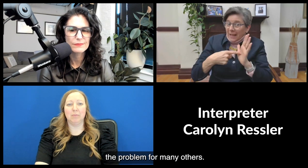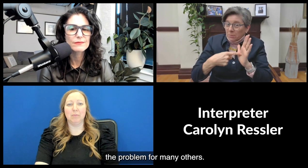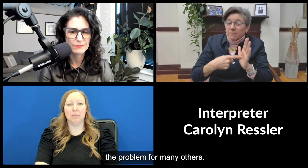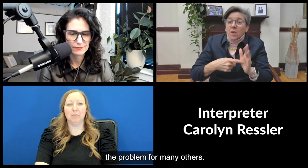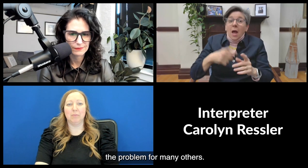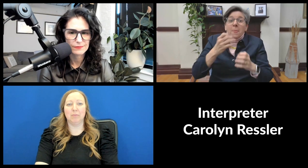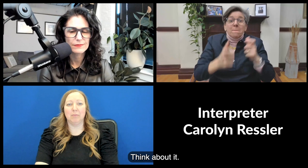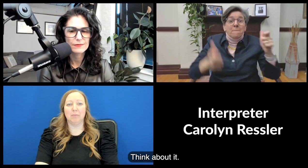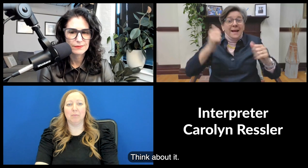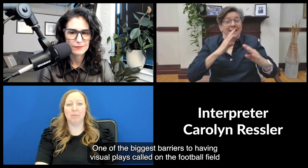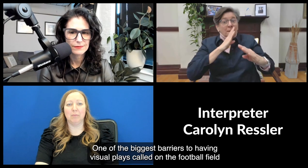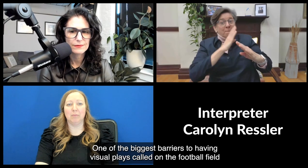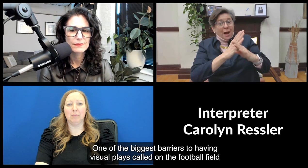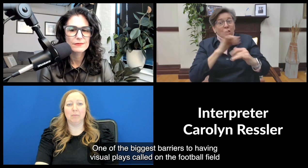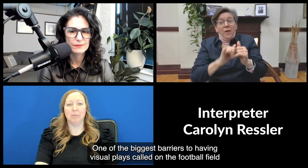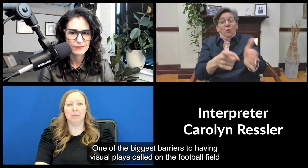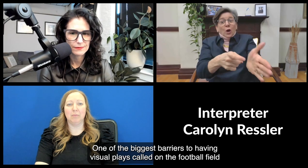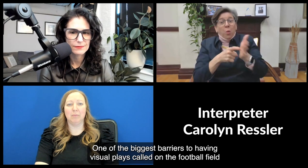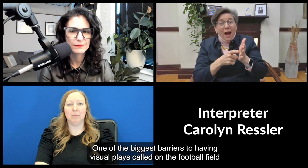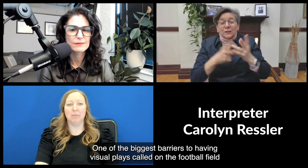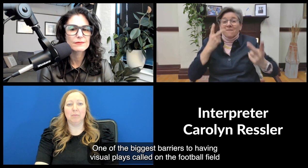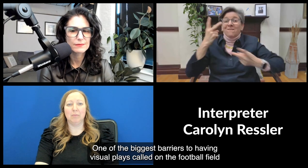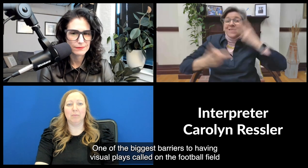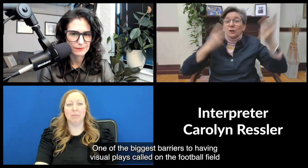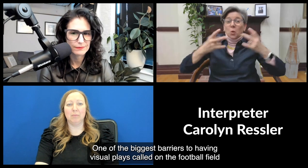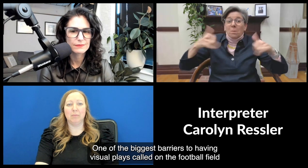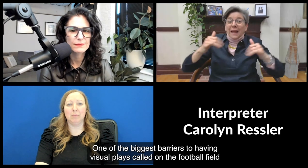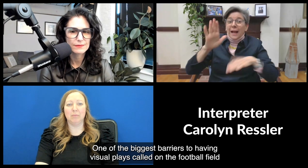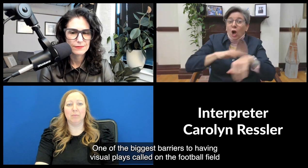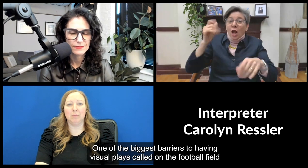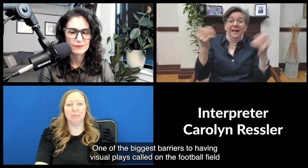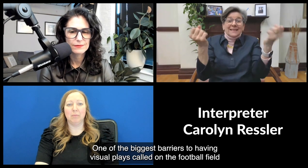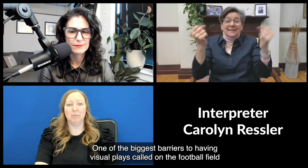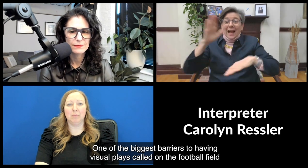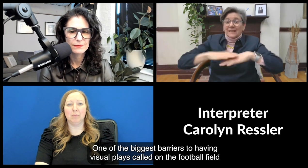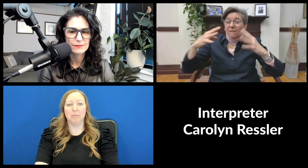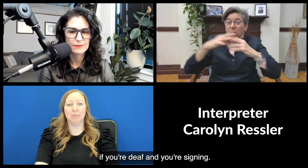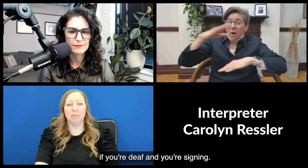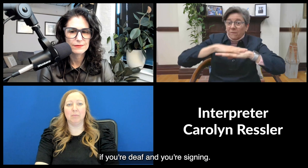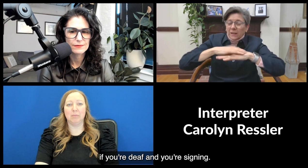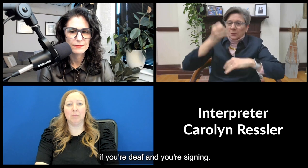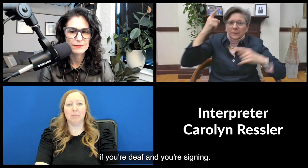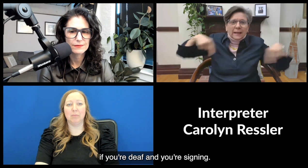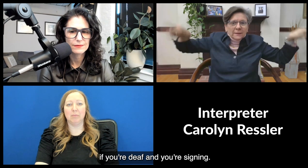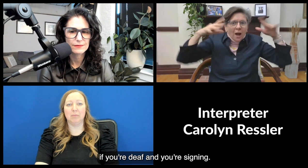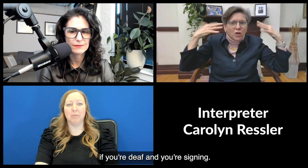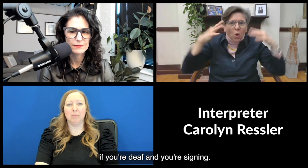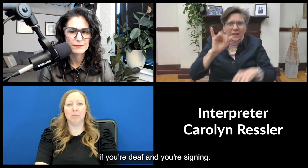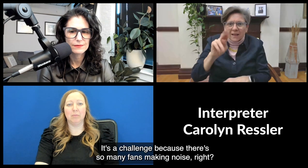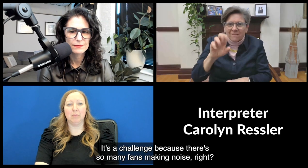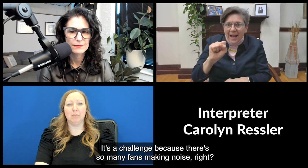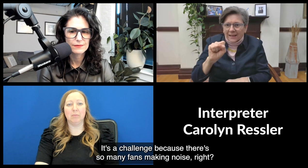we in turn have solved the problem for many others. Think about it, one of the biggest barriers to having visual plays called on the football